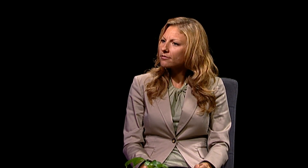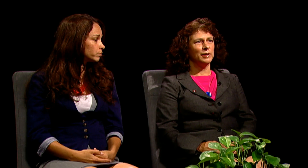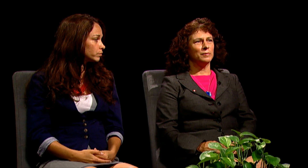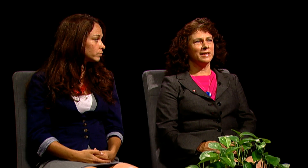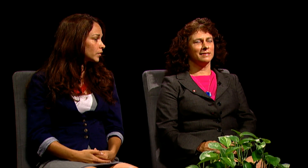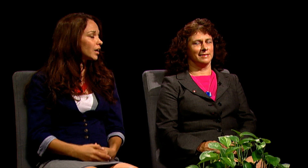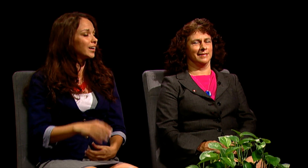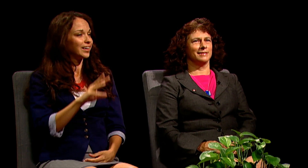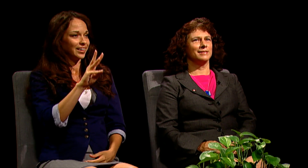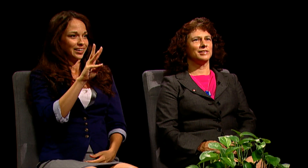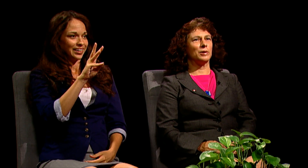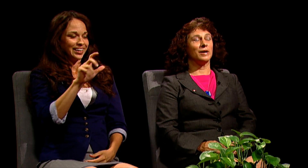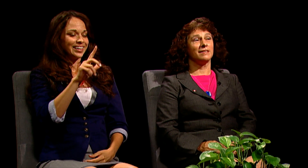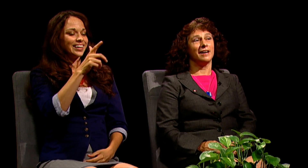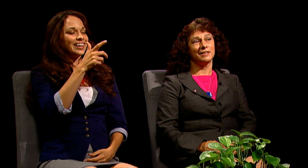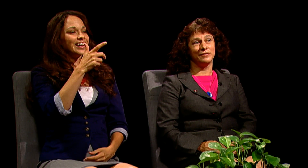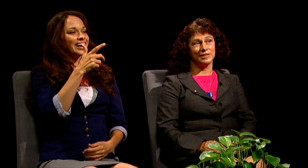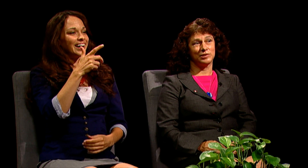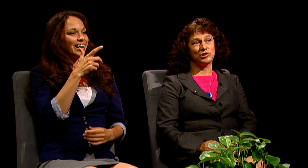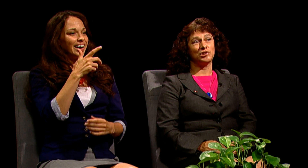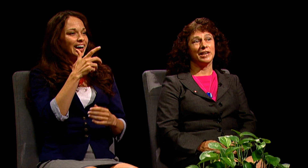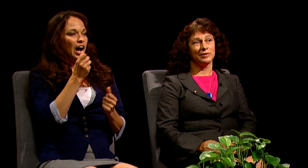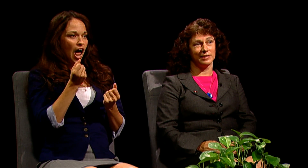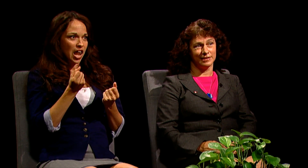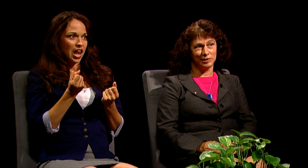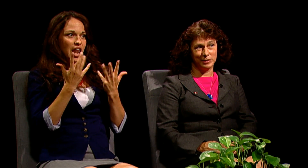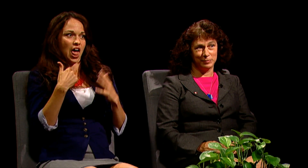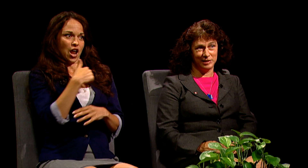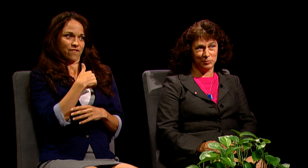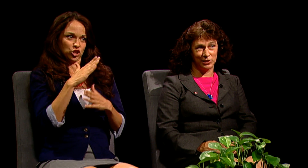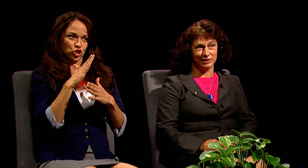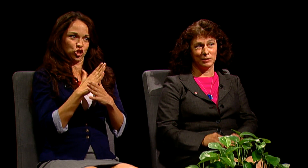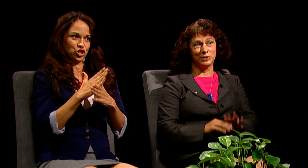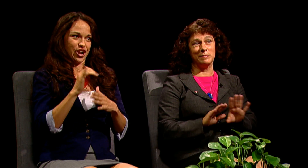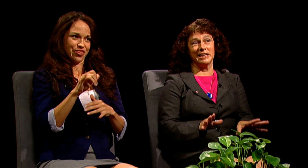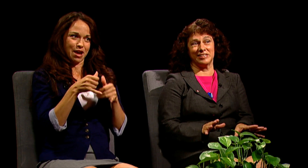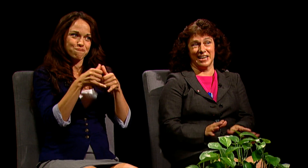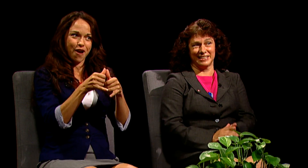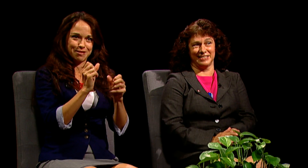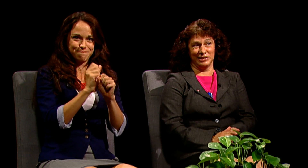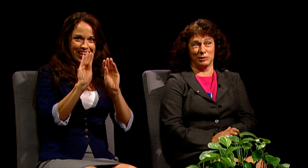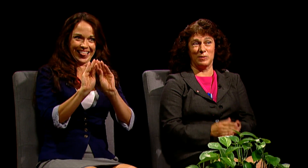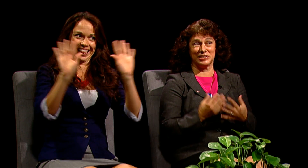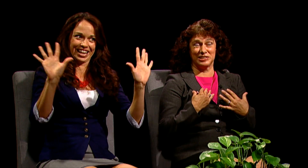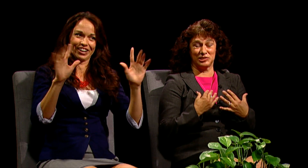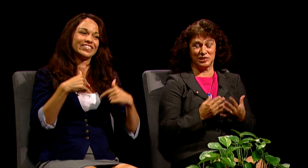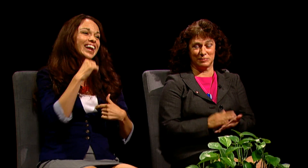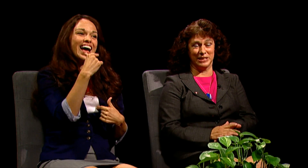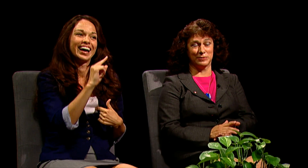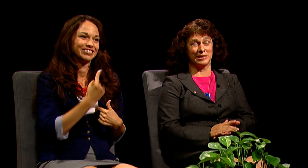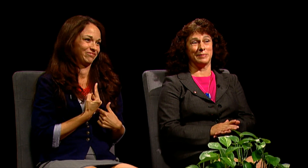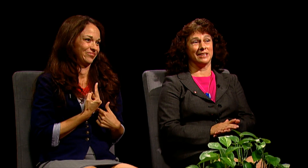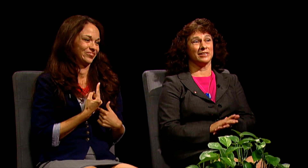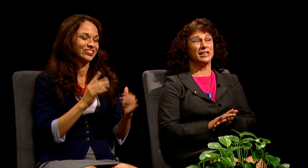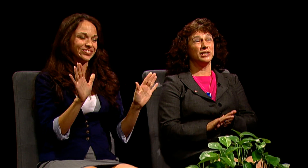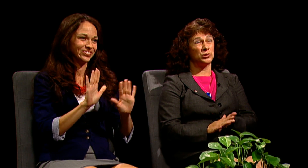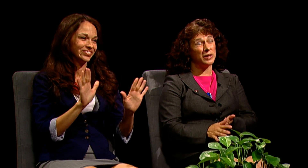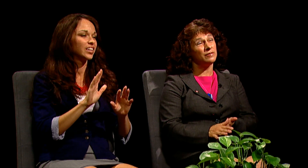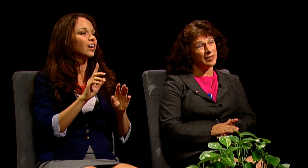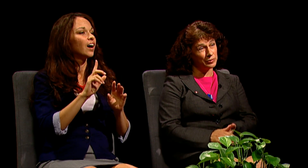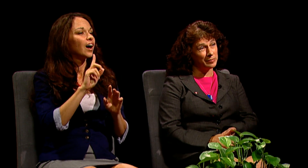report? Well, so a lot of us shared in the Nobel Peace Prize. I want to make that clear. It wasn't just me. It was